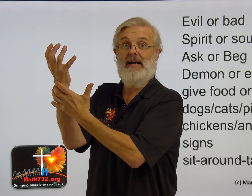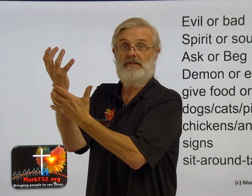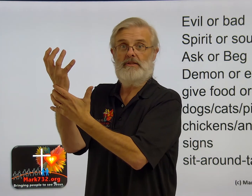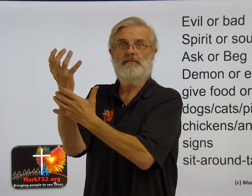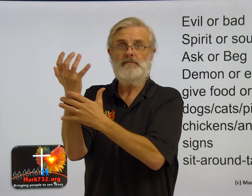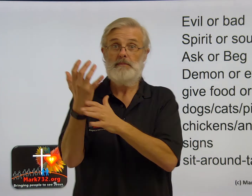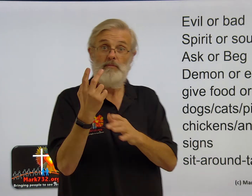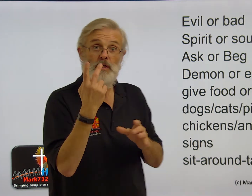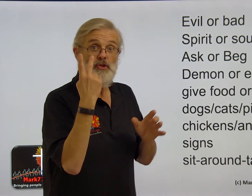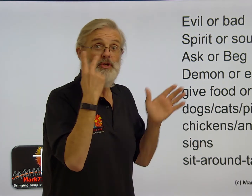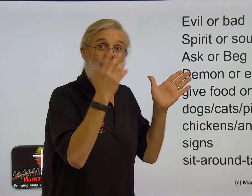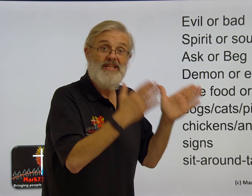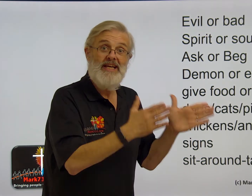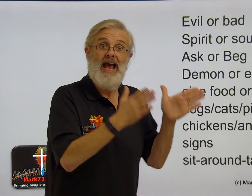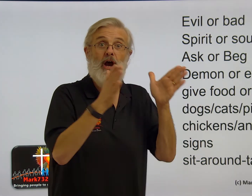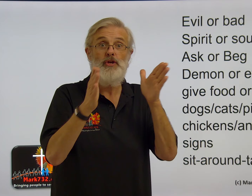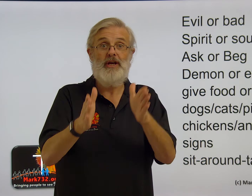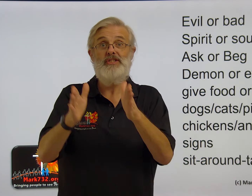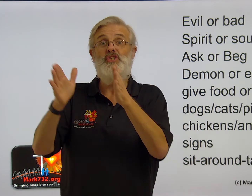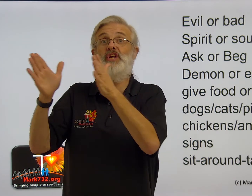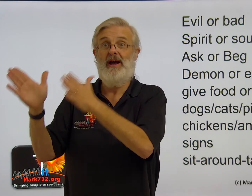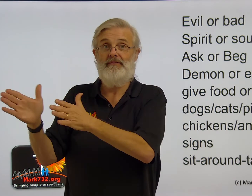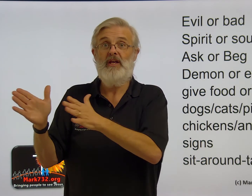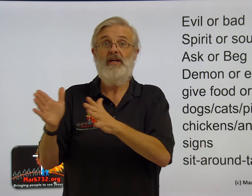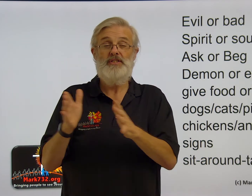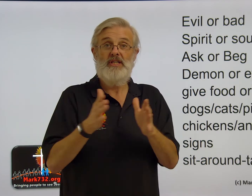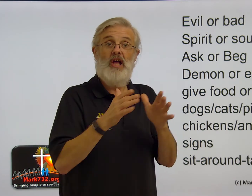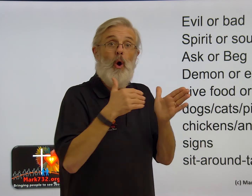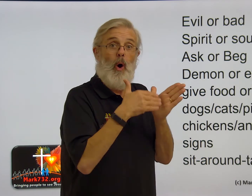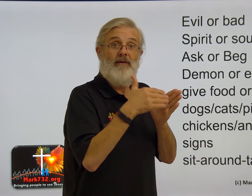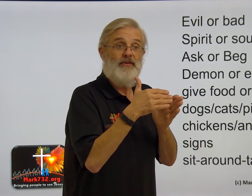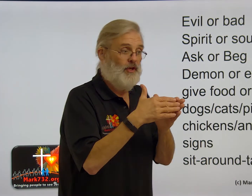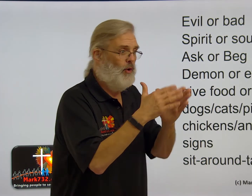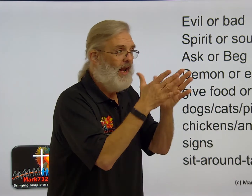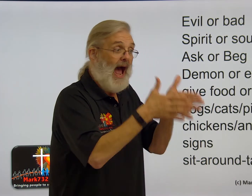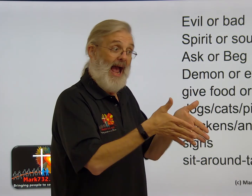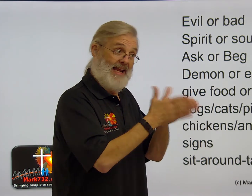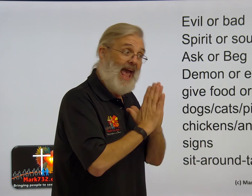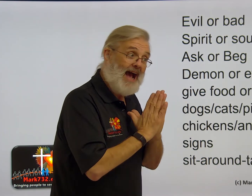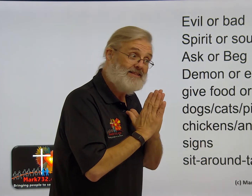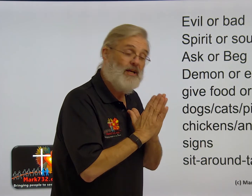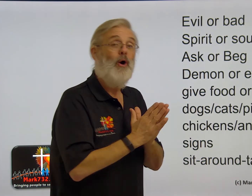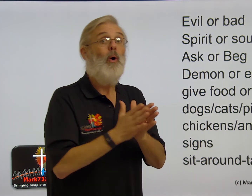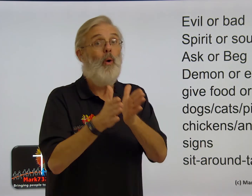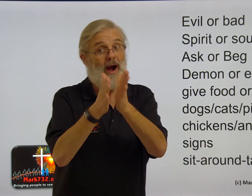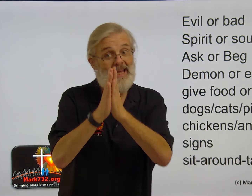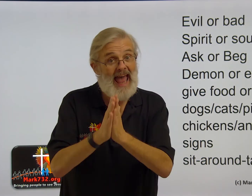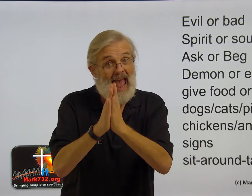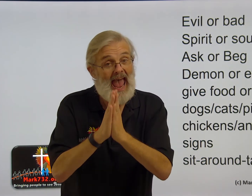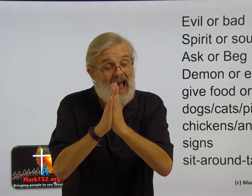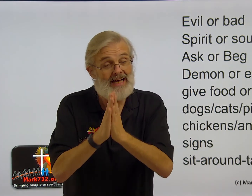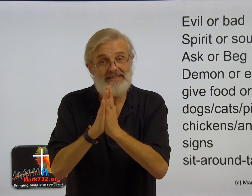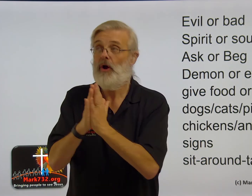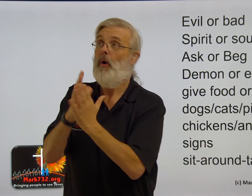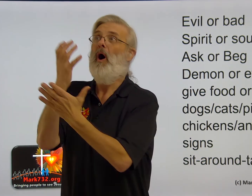so you see how you can ship just how often you do it I can ask or I can ask I